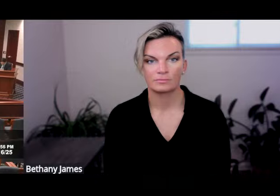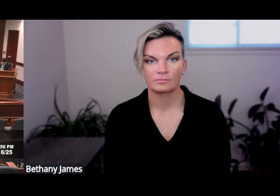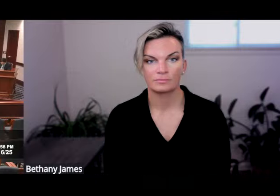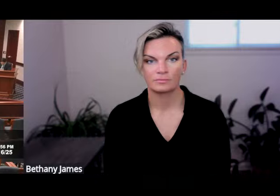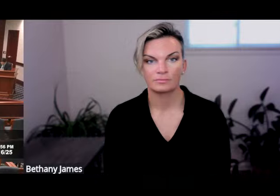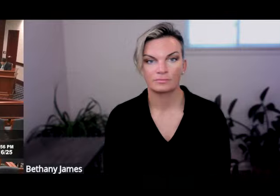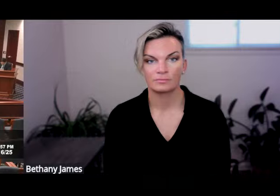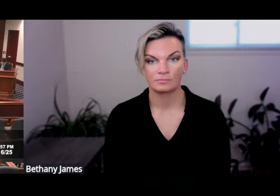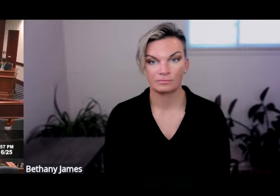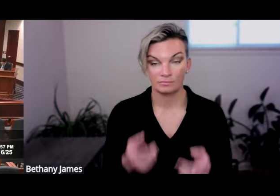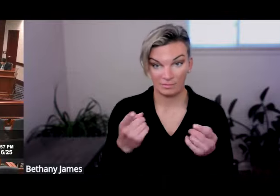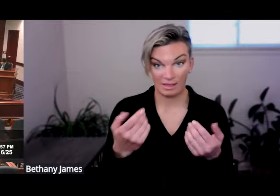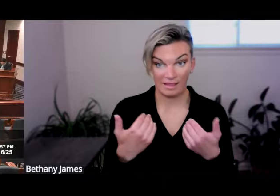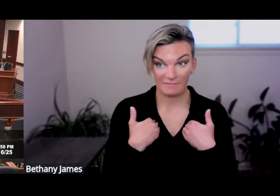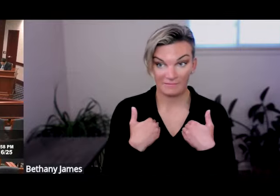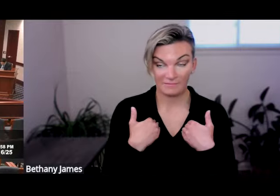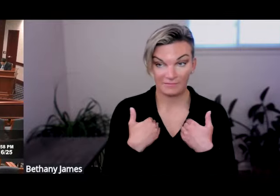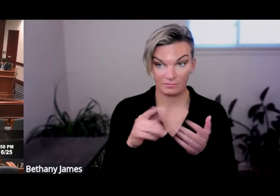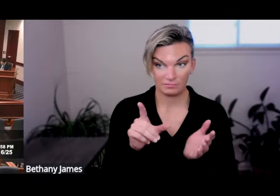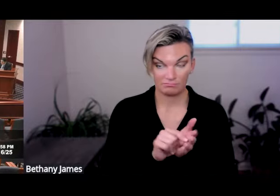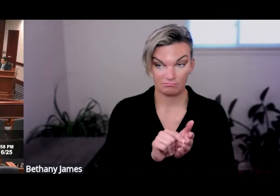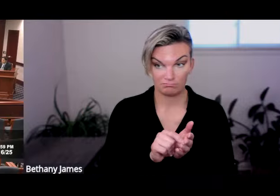everyone has a copy of the new printout?